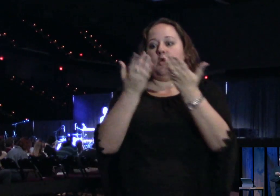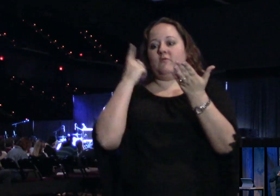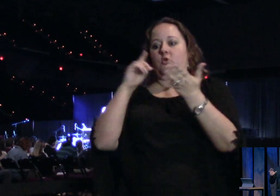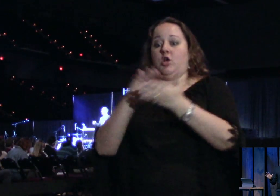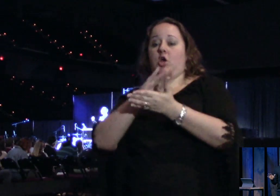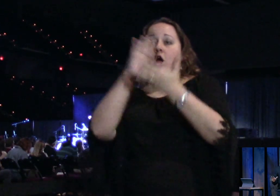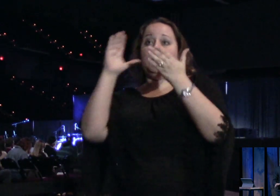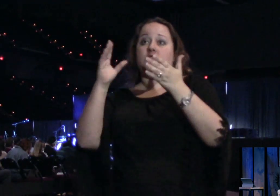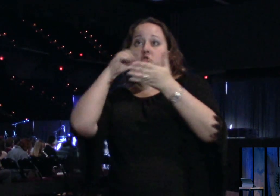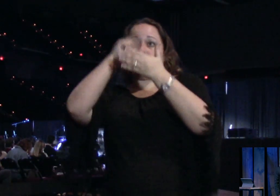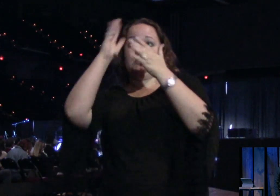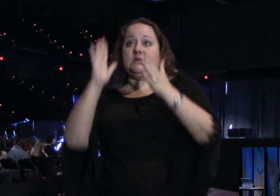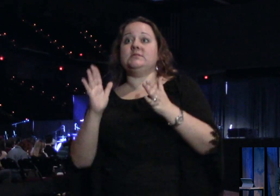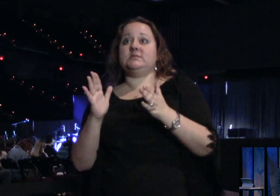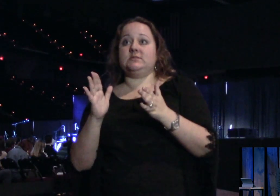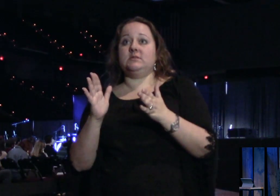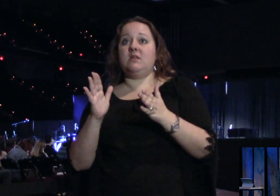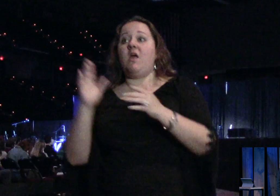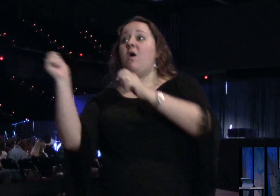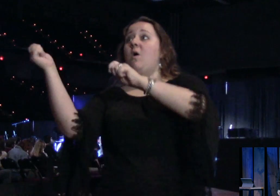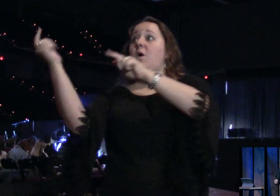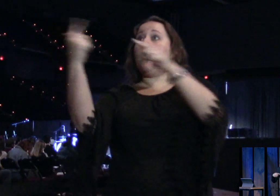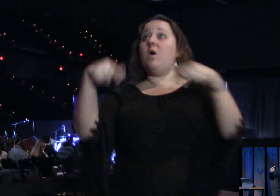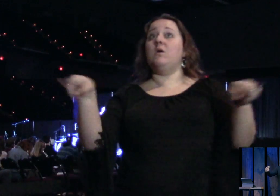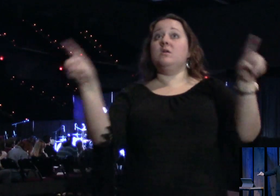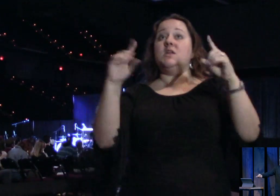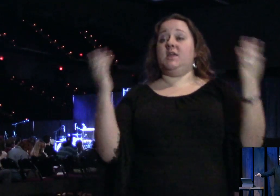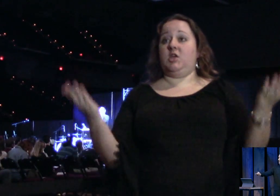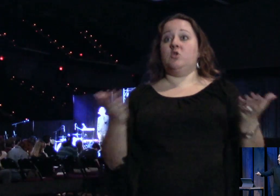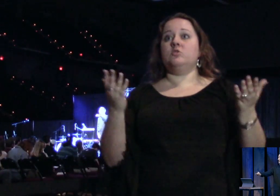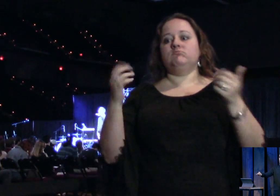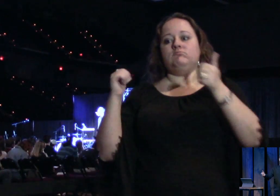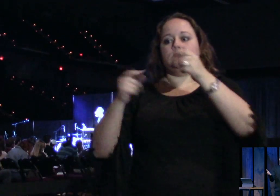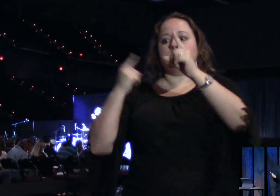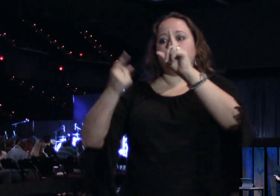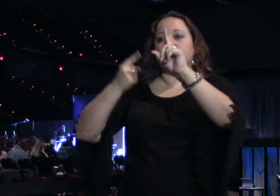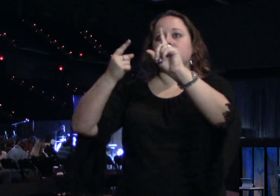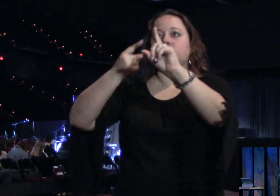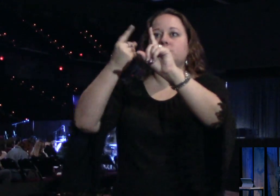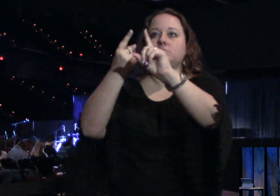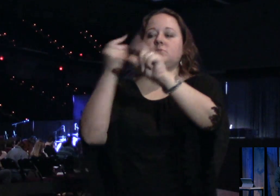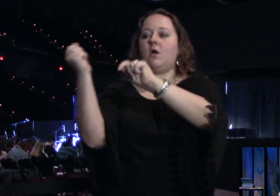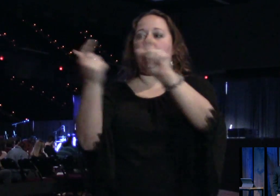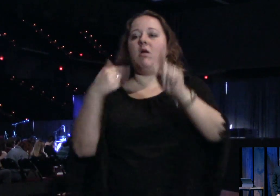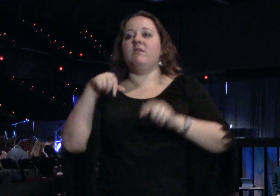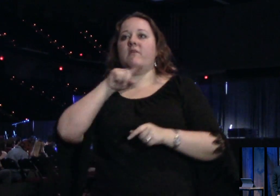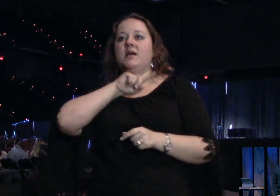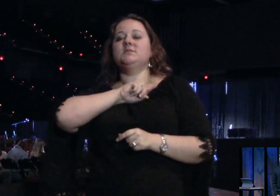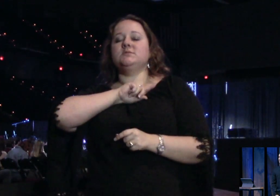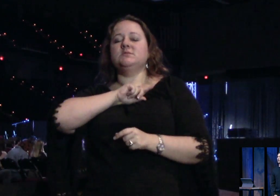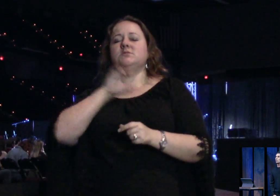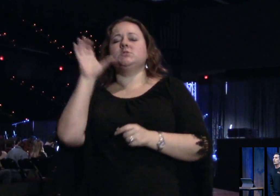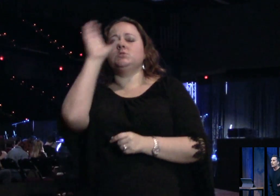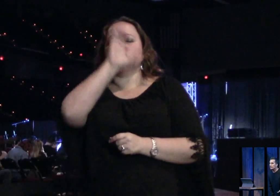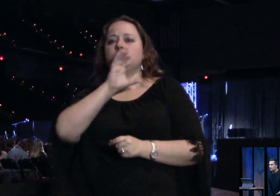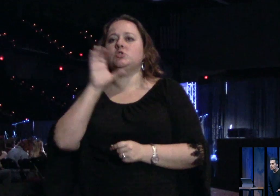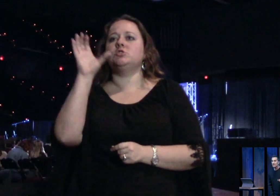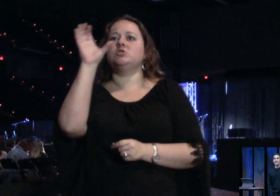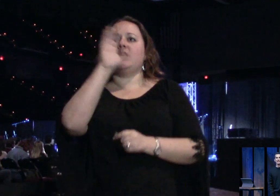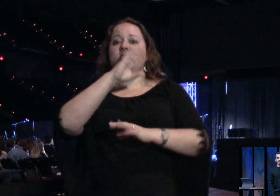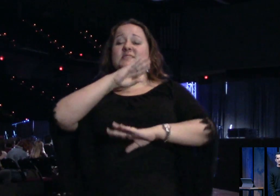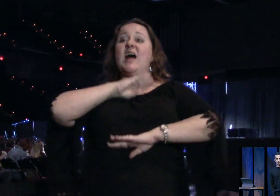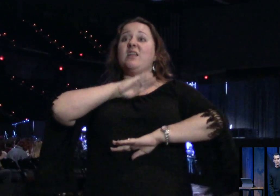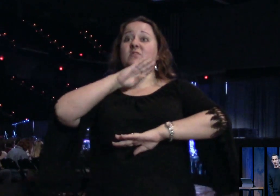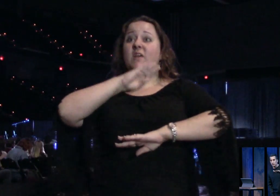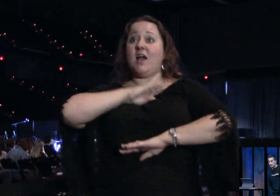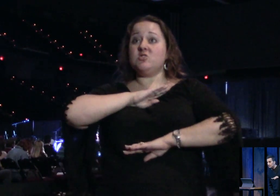students in the entire Bible. Because every single person in here is after the same thing. Every single one of us